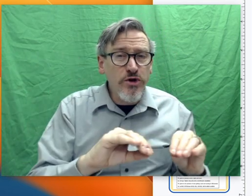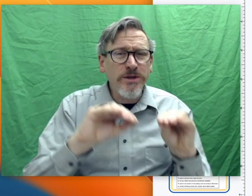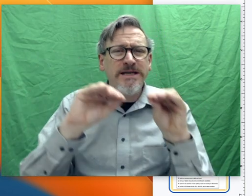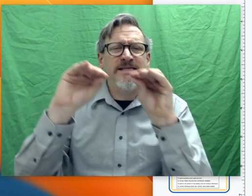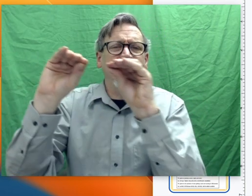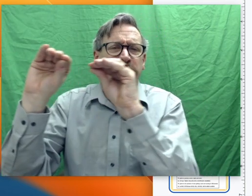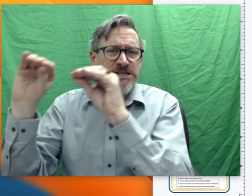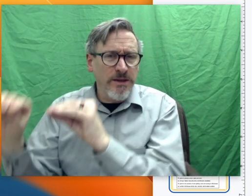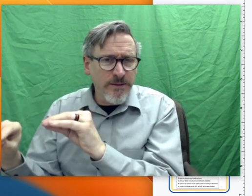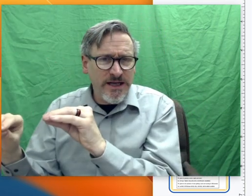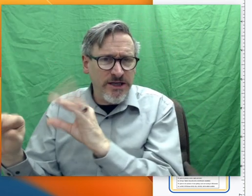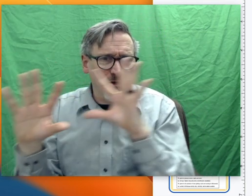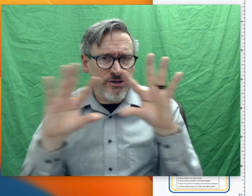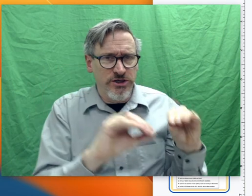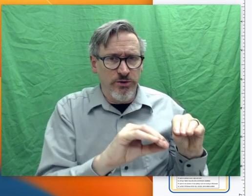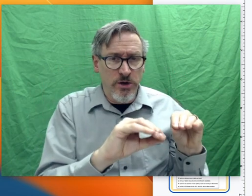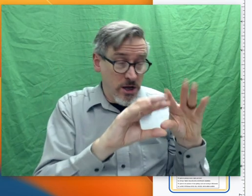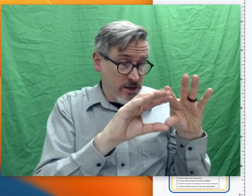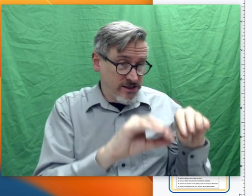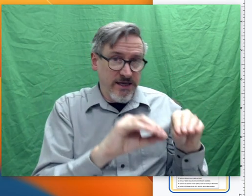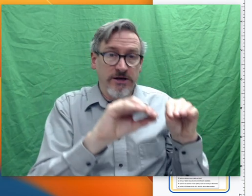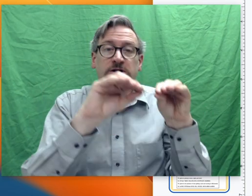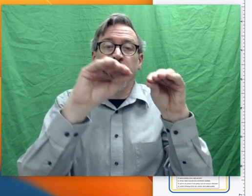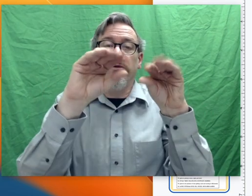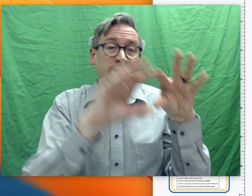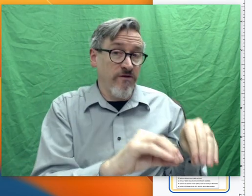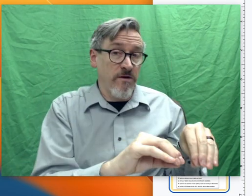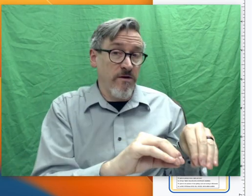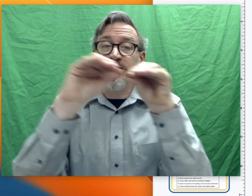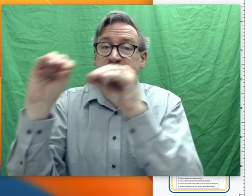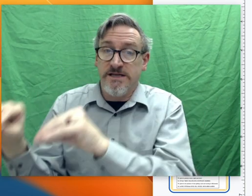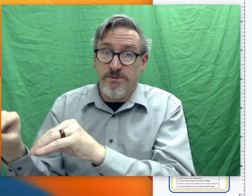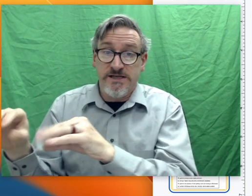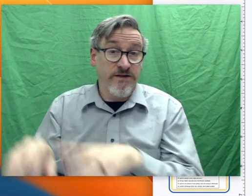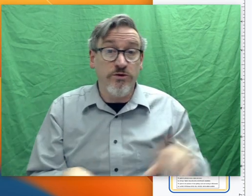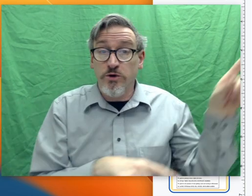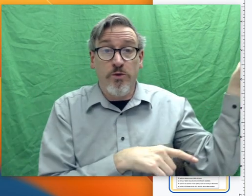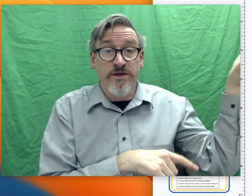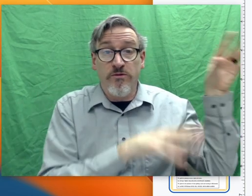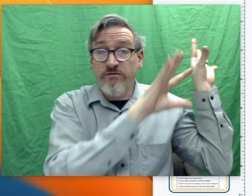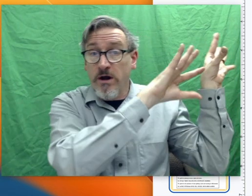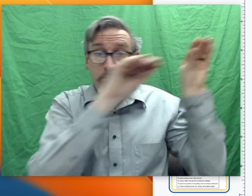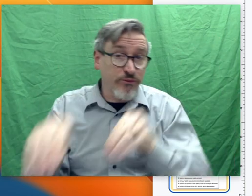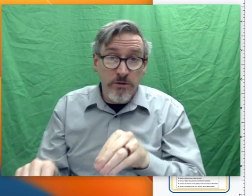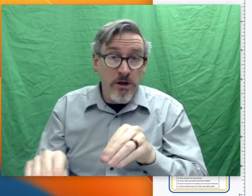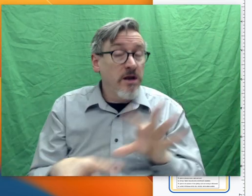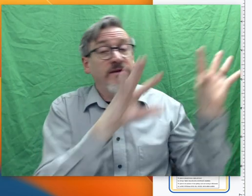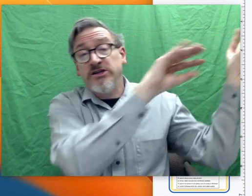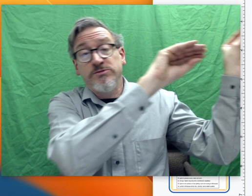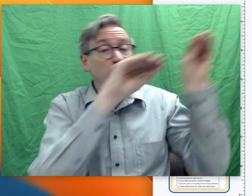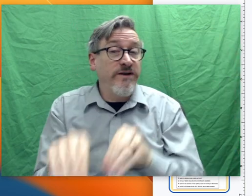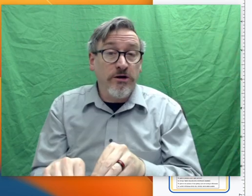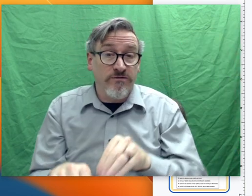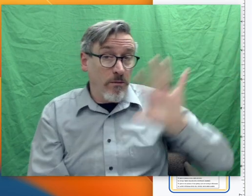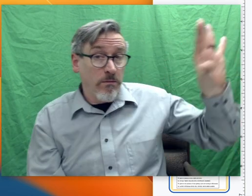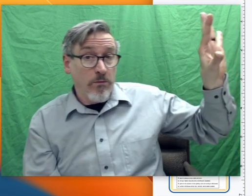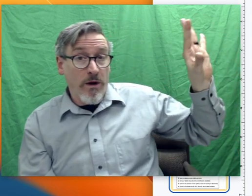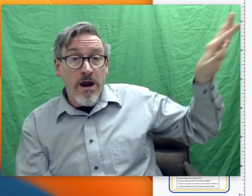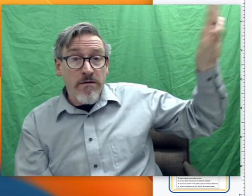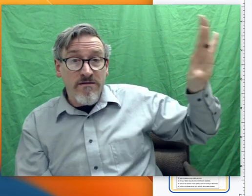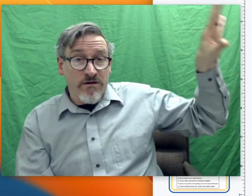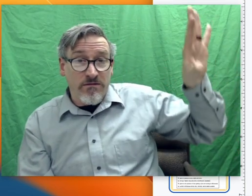If you know what the destination is, it's a little bit clearer to do here, moving from this place to this place. If you don't know where they moved from, they just moved here